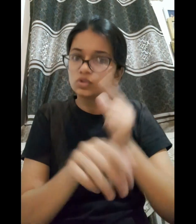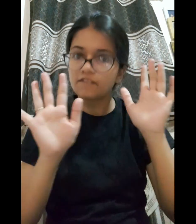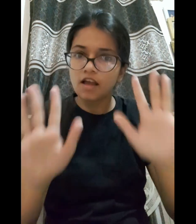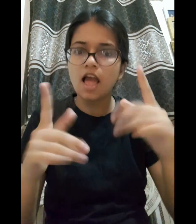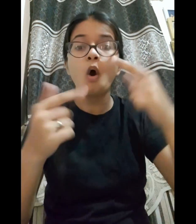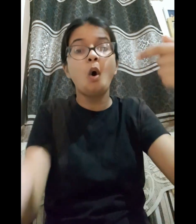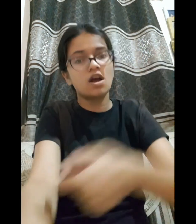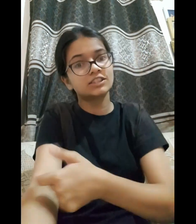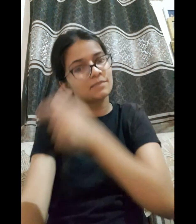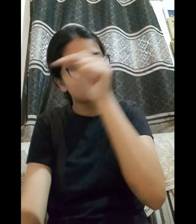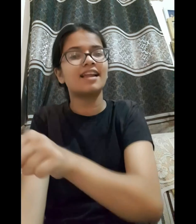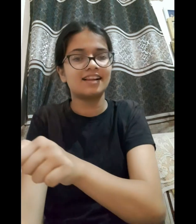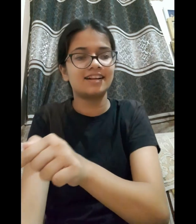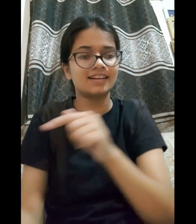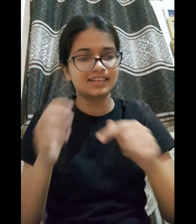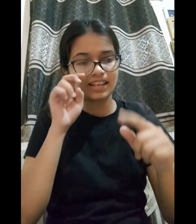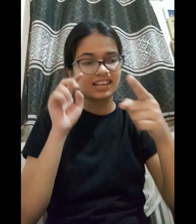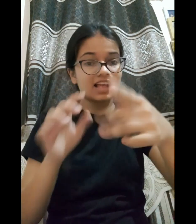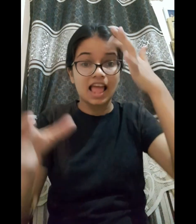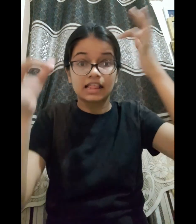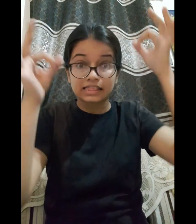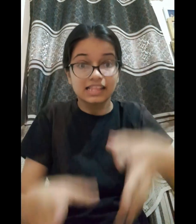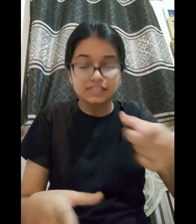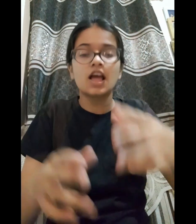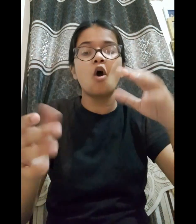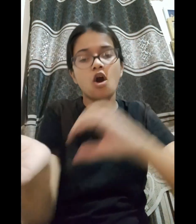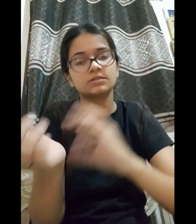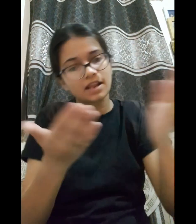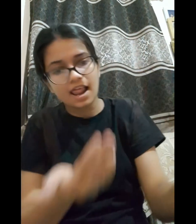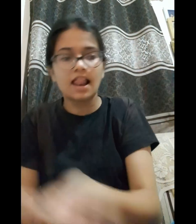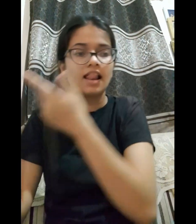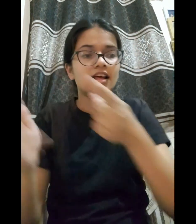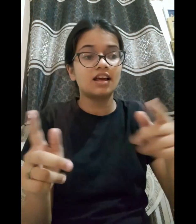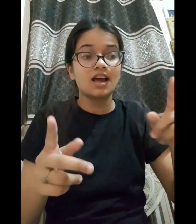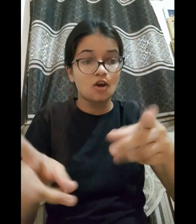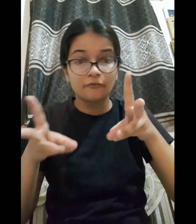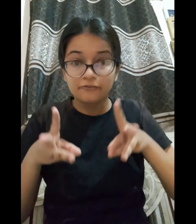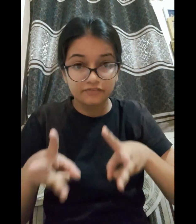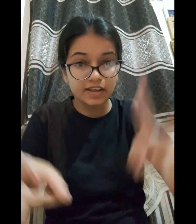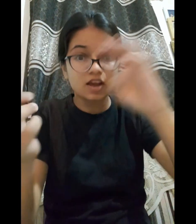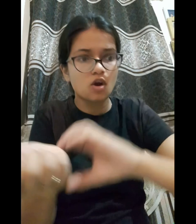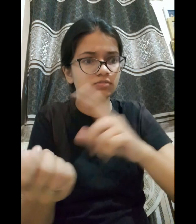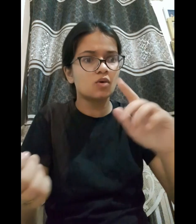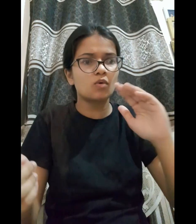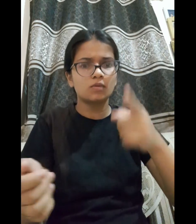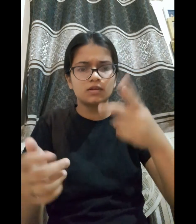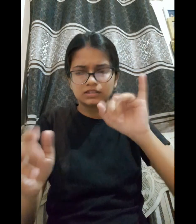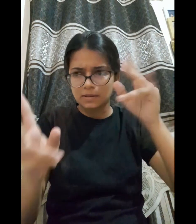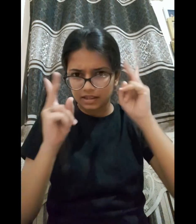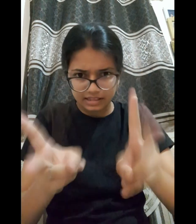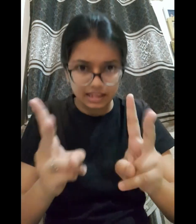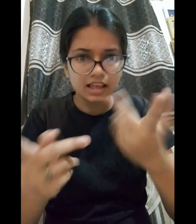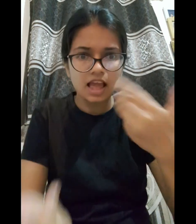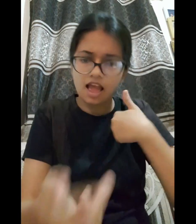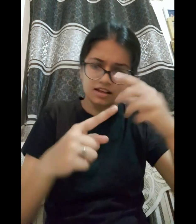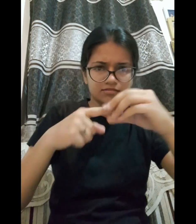in the hospital. It is useful to decide to go to the hospital. It is useful on way to the hospital where you want to know is the patient deteriorating. All those details